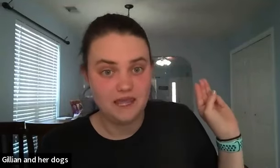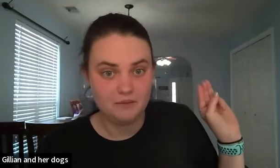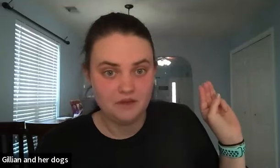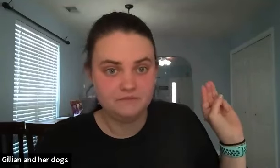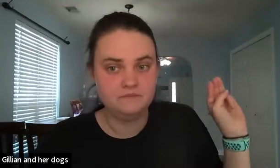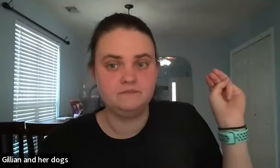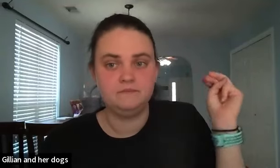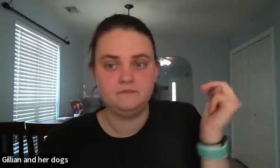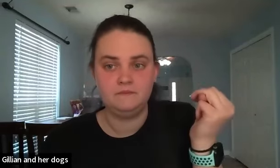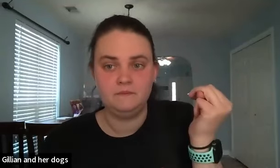M.